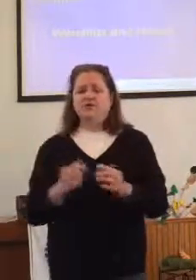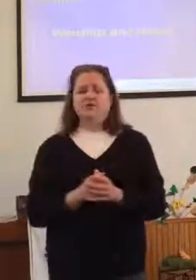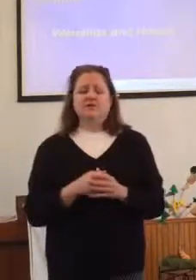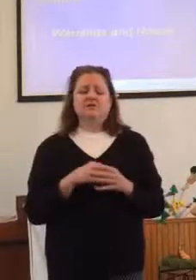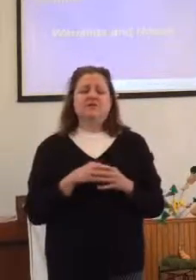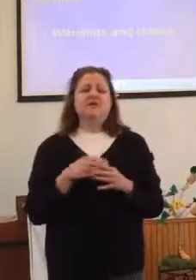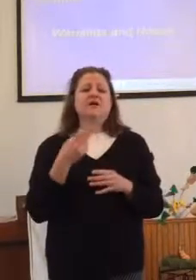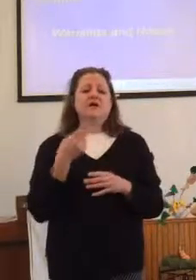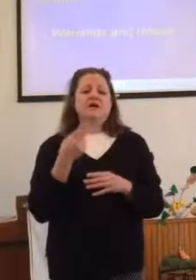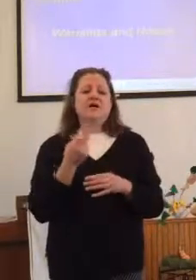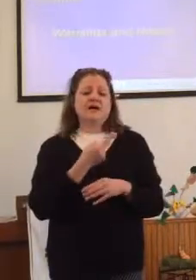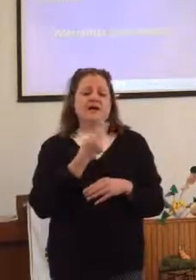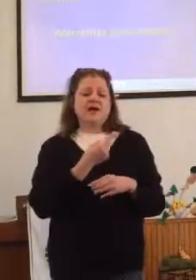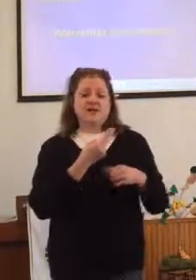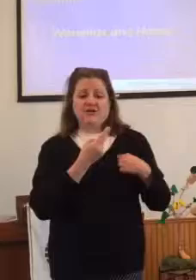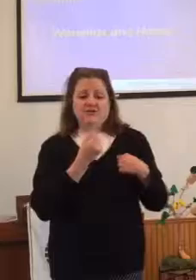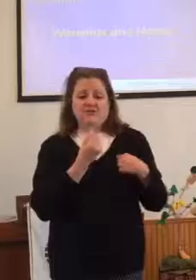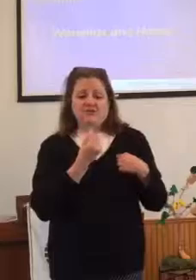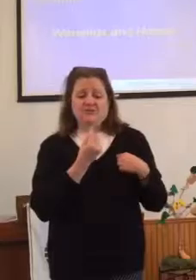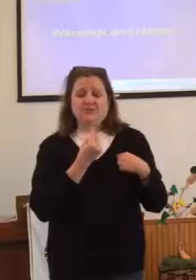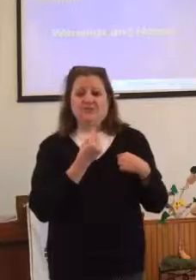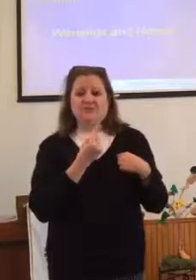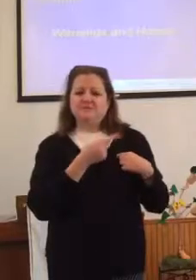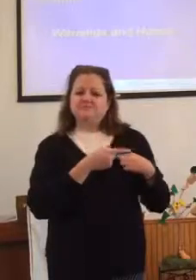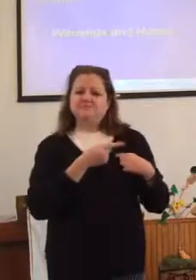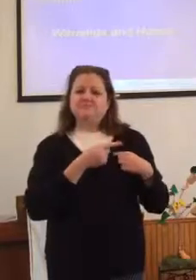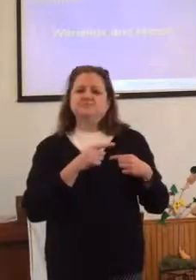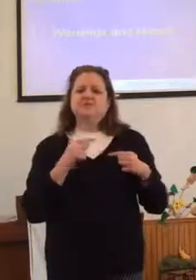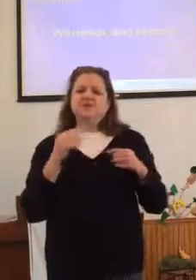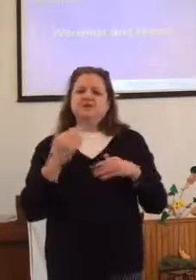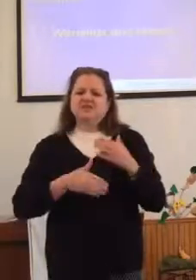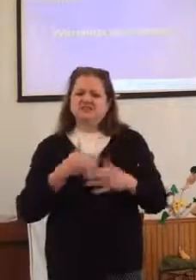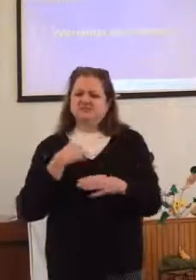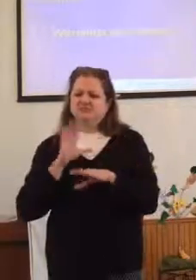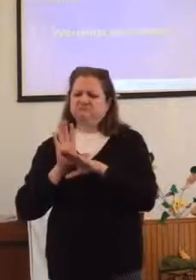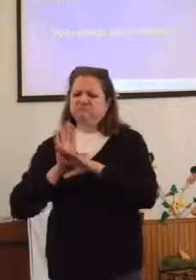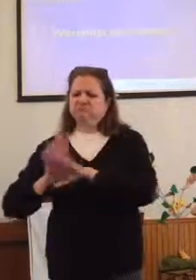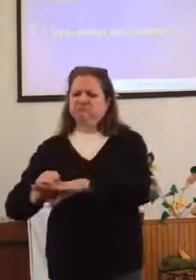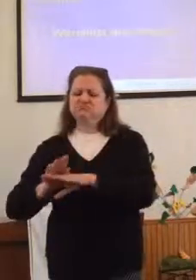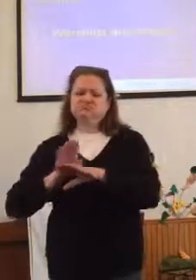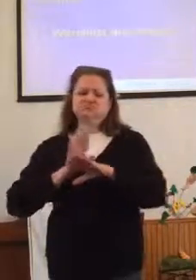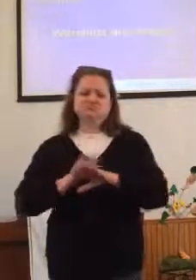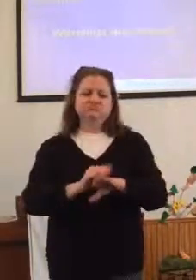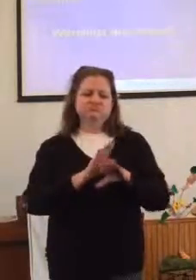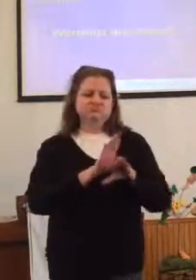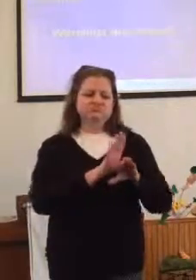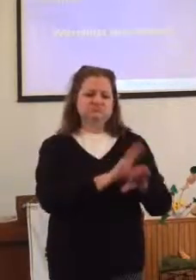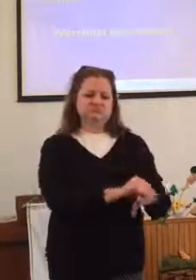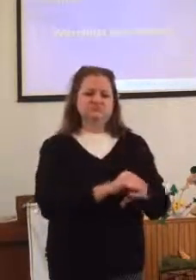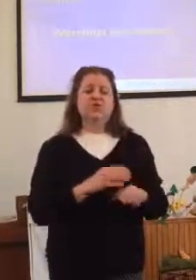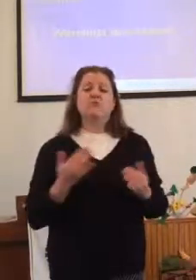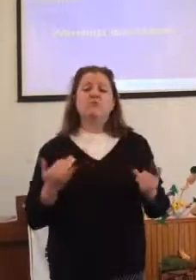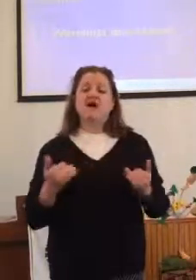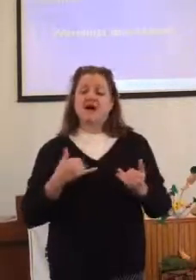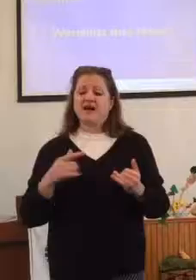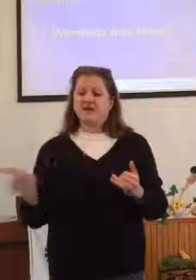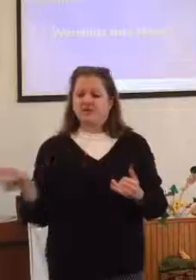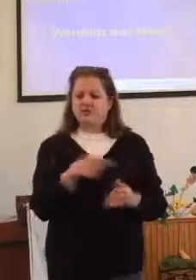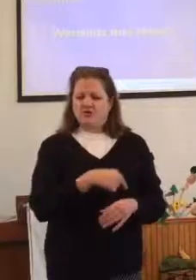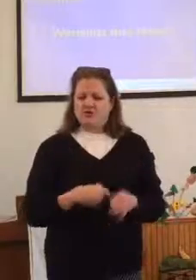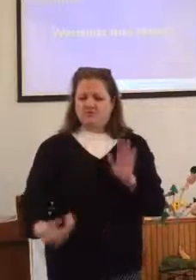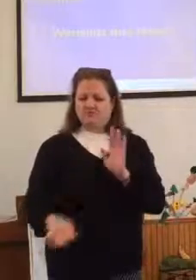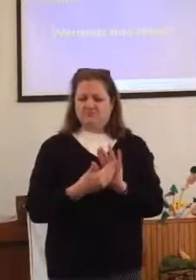Herod's only recourse was to continue to oppress, to make sure that the penalties for opposing the